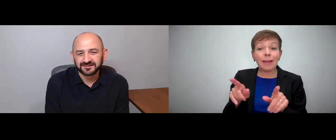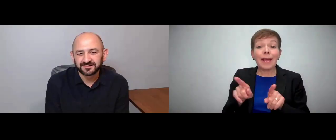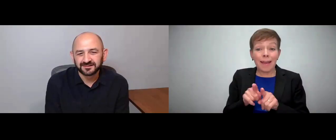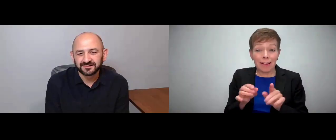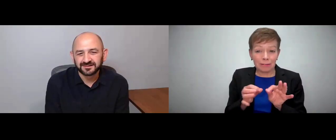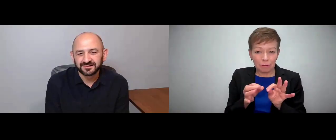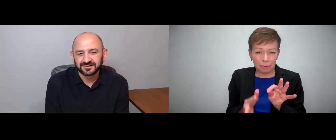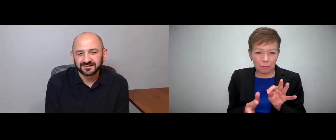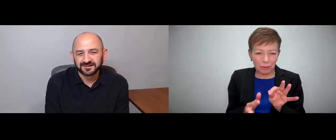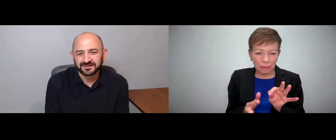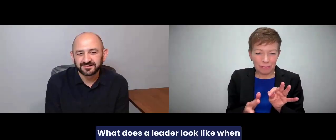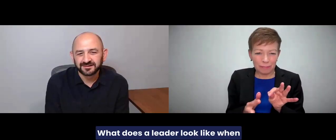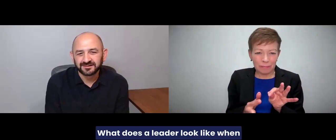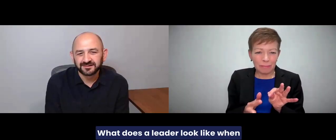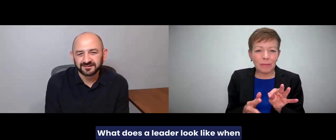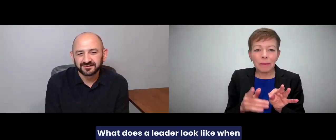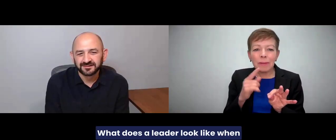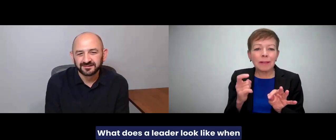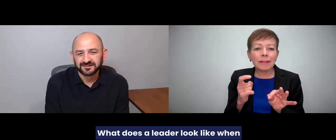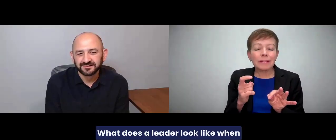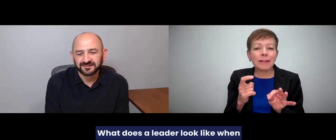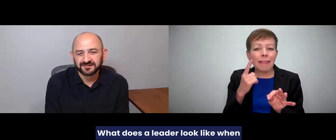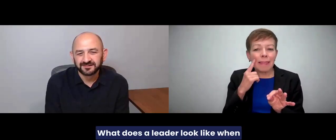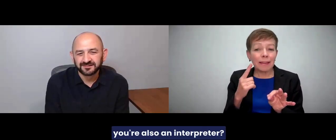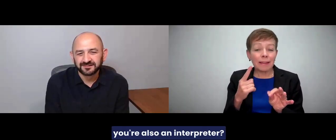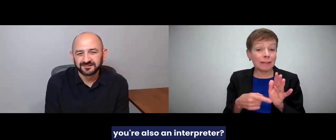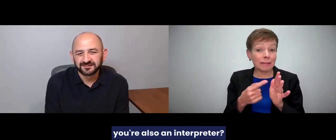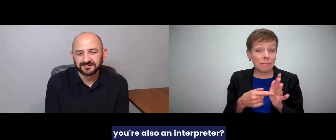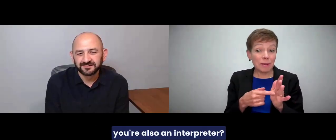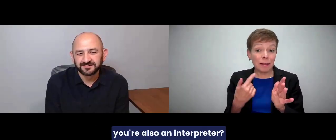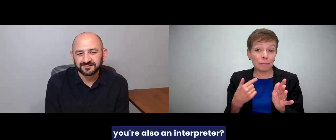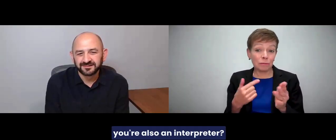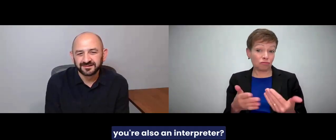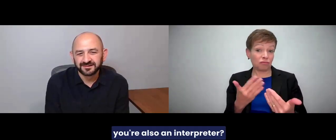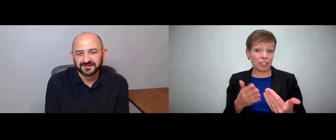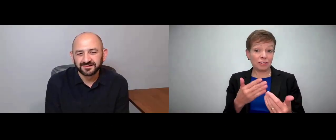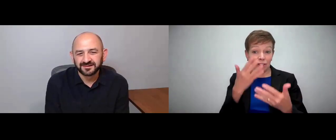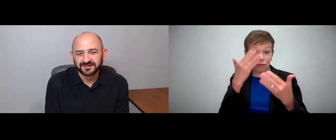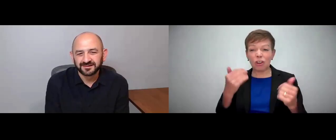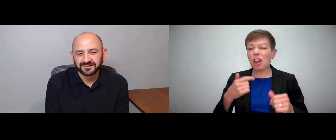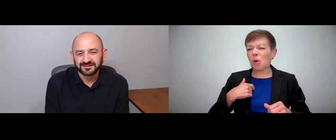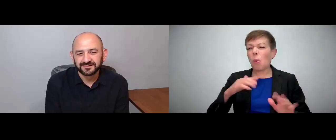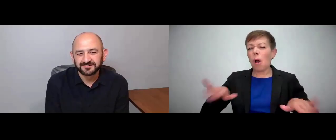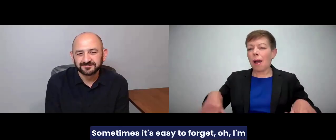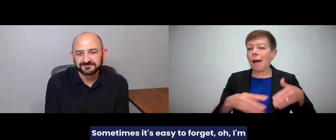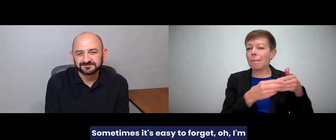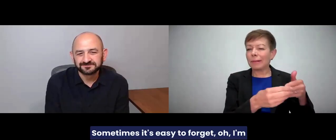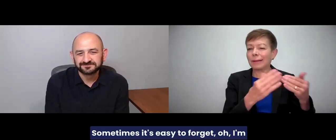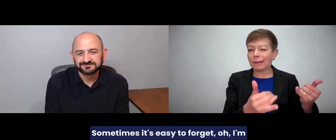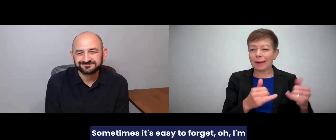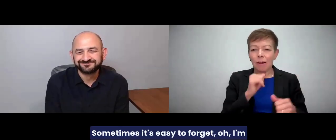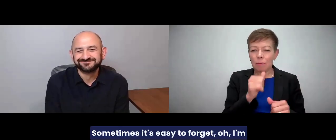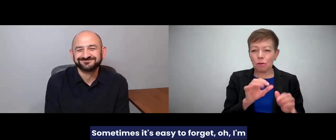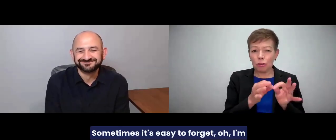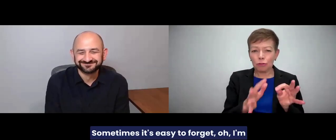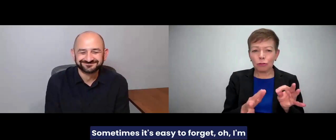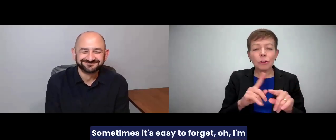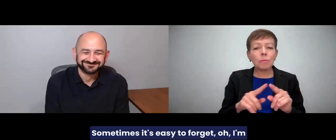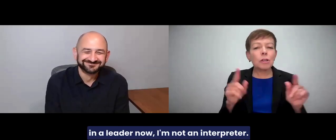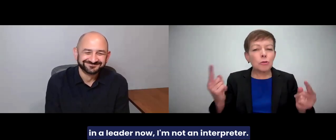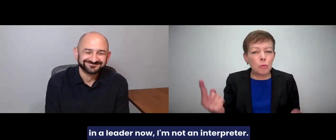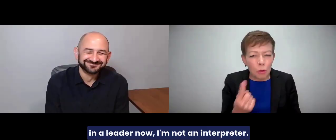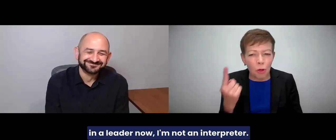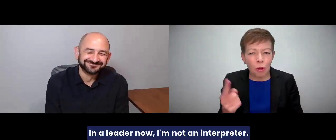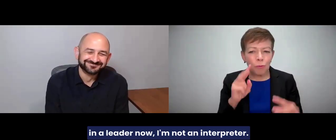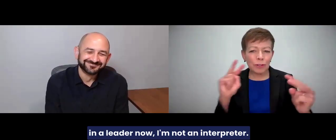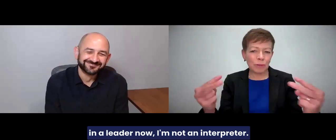why. What does a leader look like when you're also an interpreter? Sometimes it's easy to forget, oh, I'm